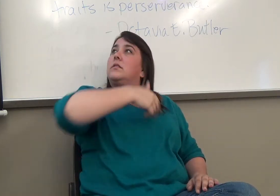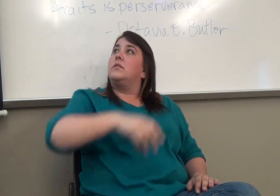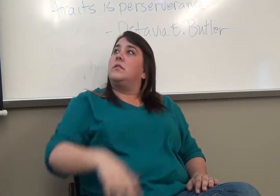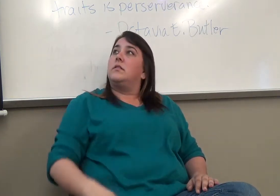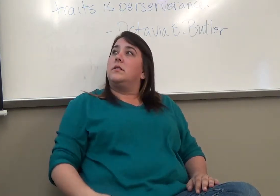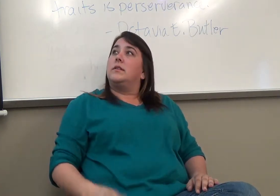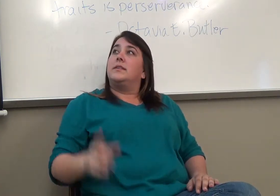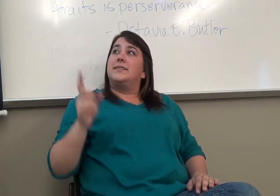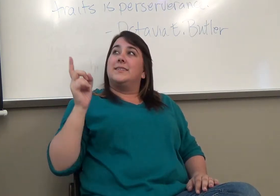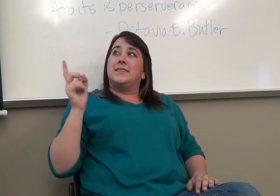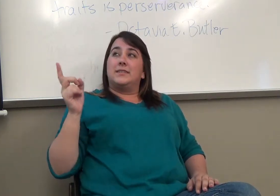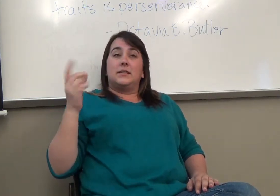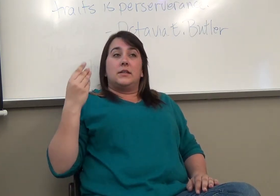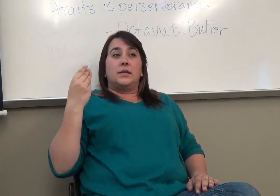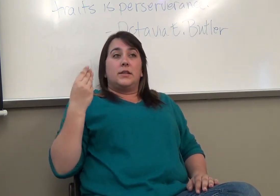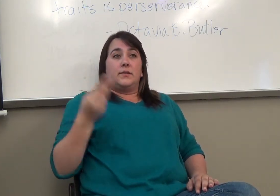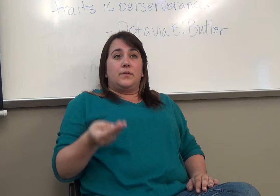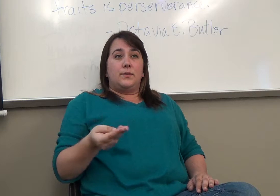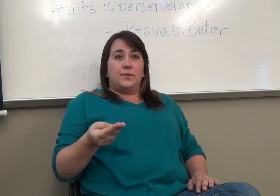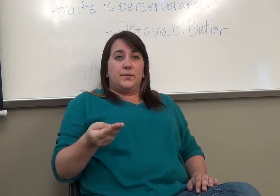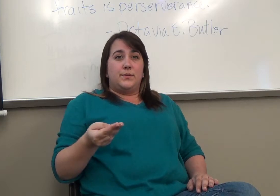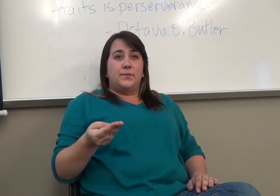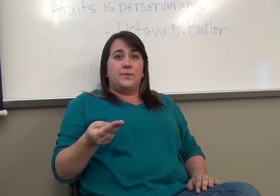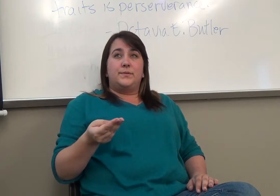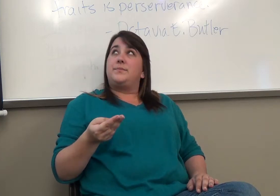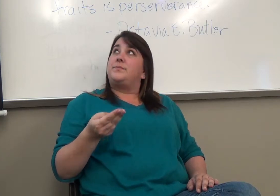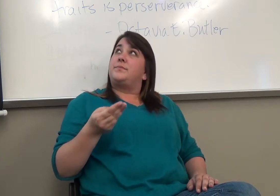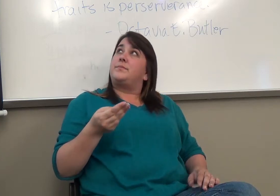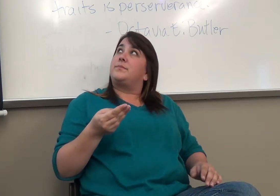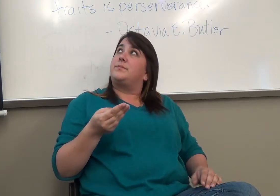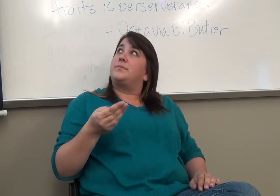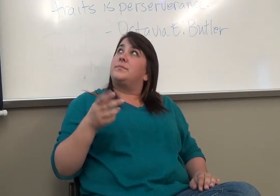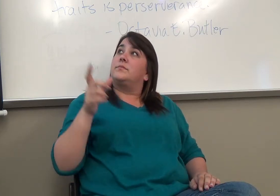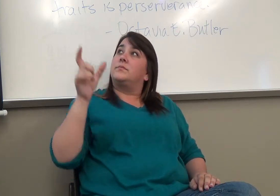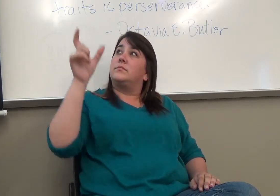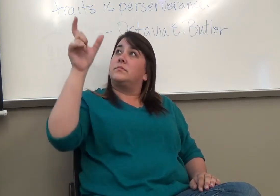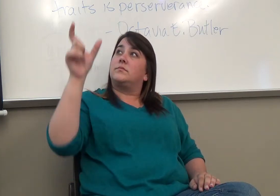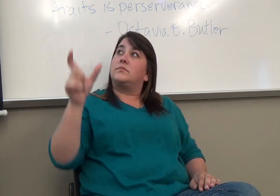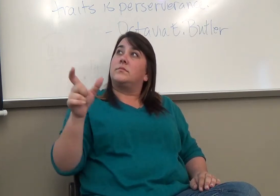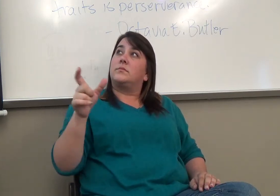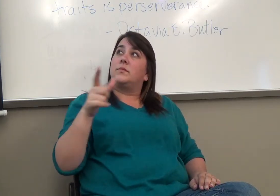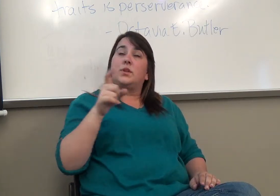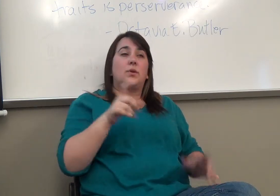This is giving you on the side here, and like you said, you can look up any grammar